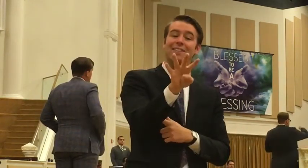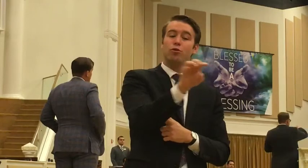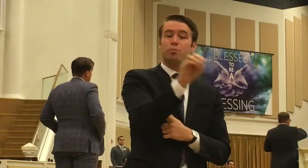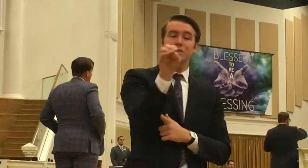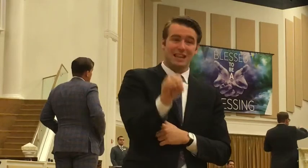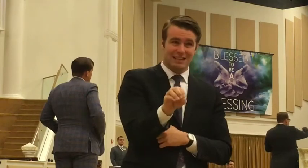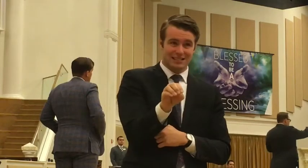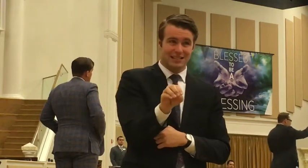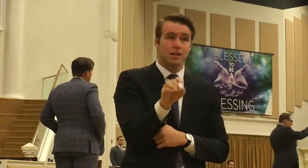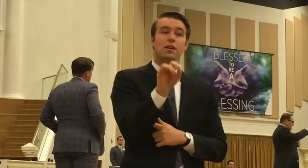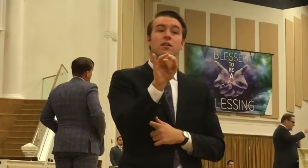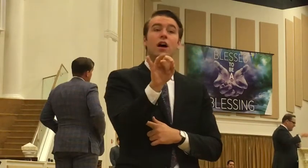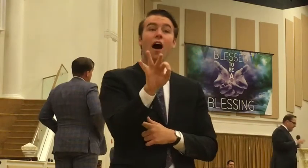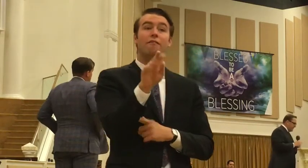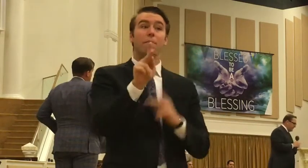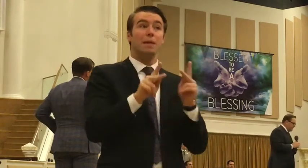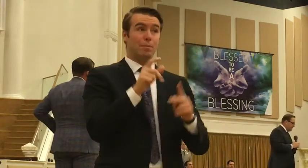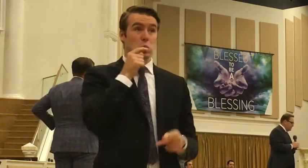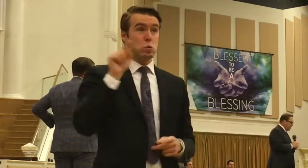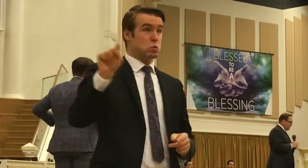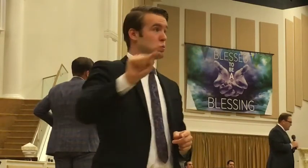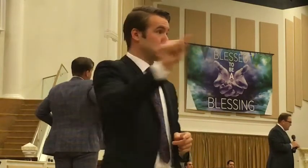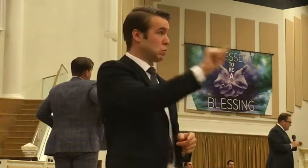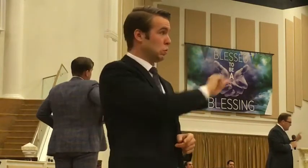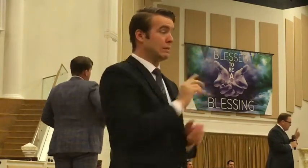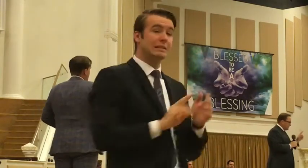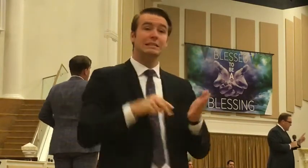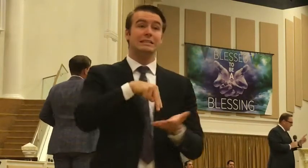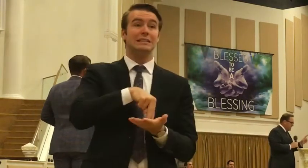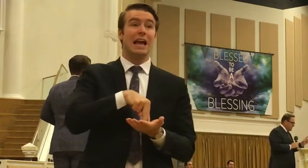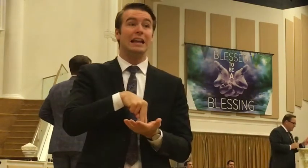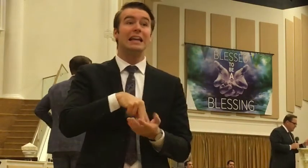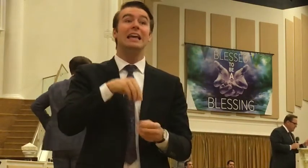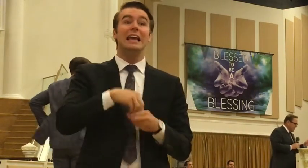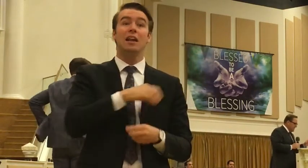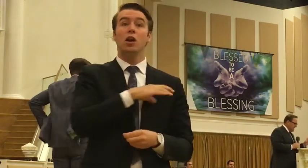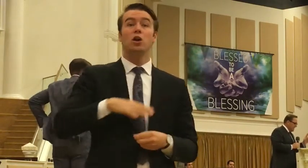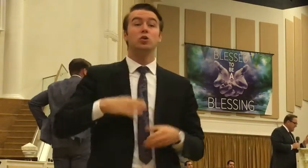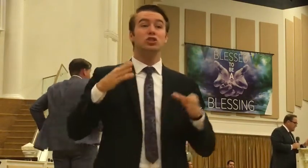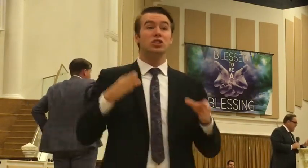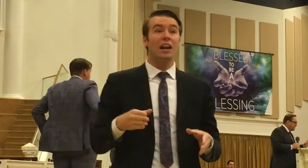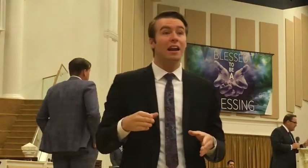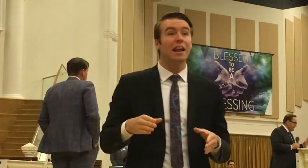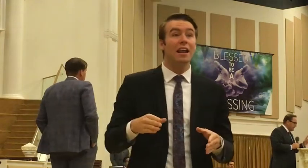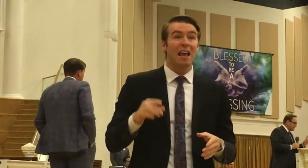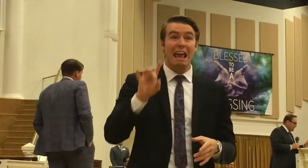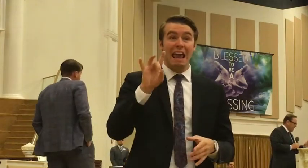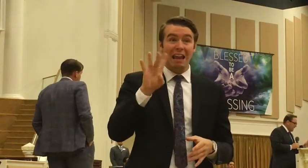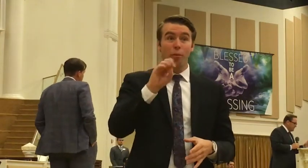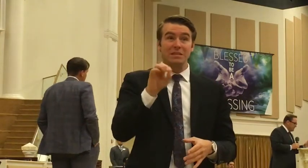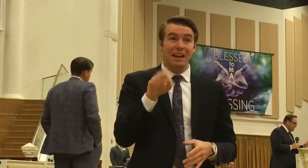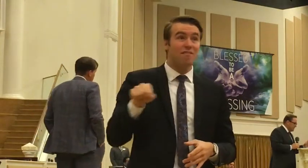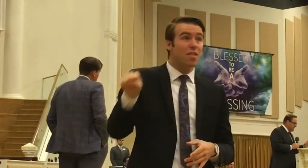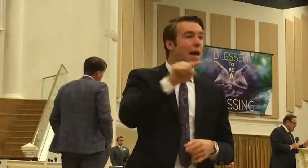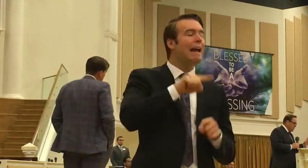84% of the group that is standing in Christianity cannot